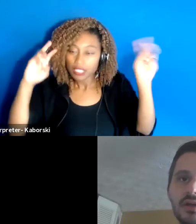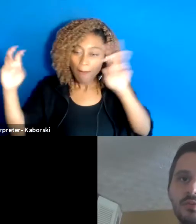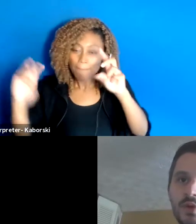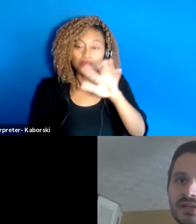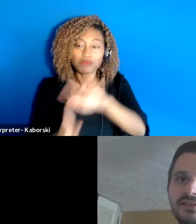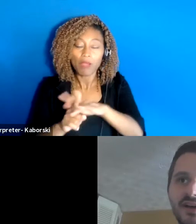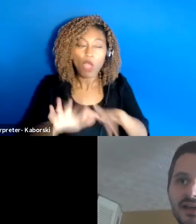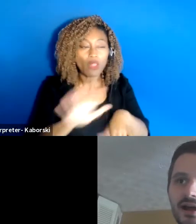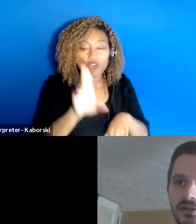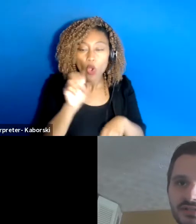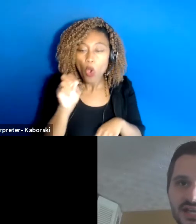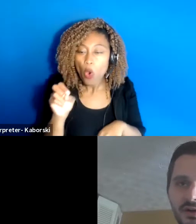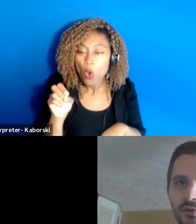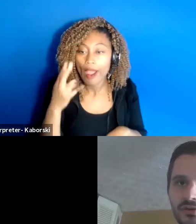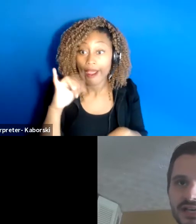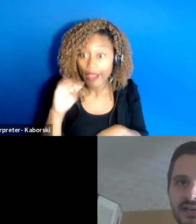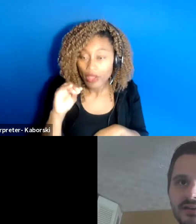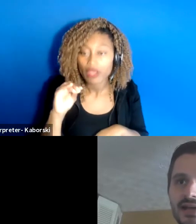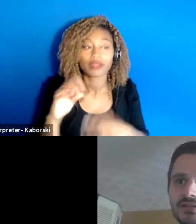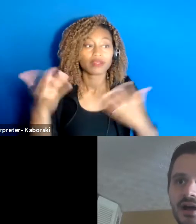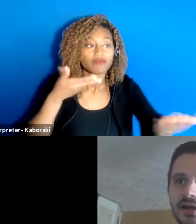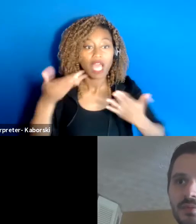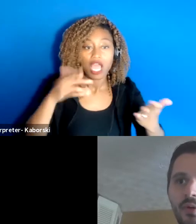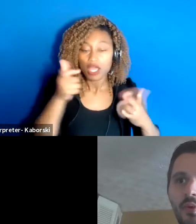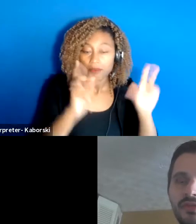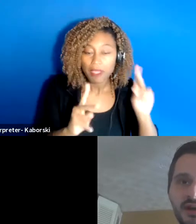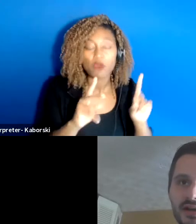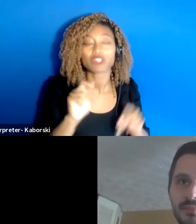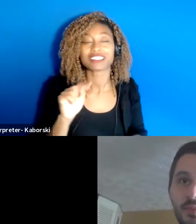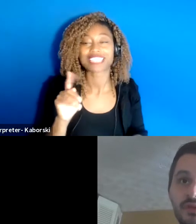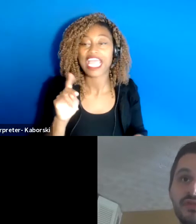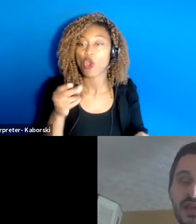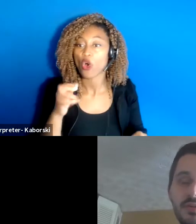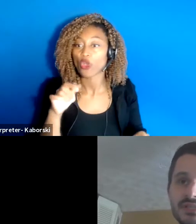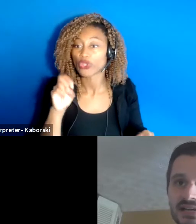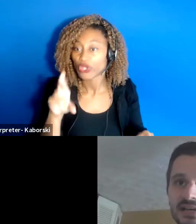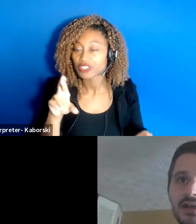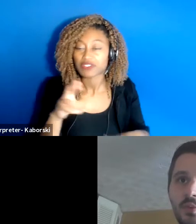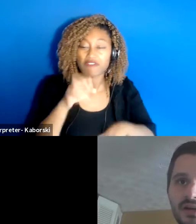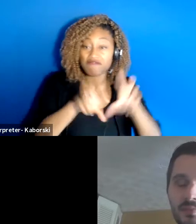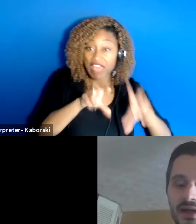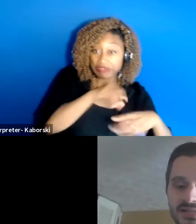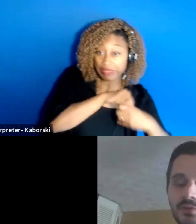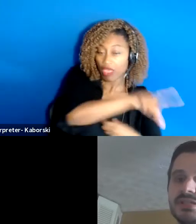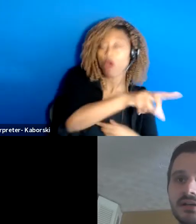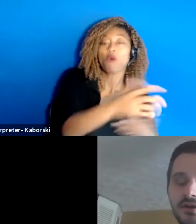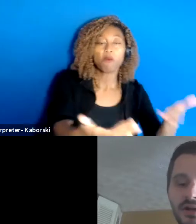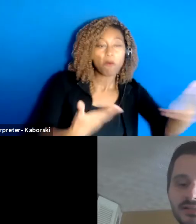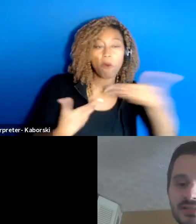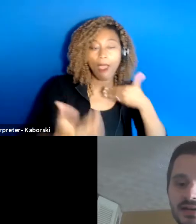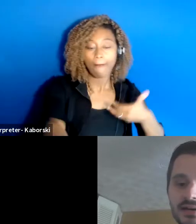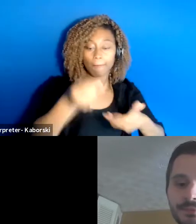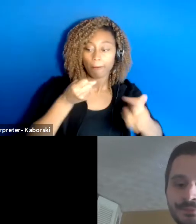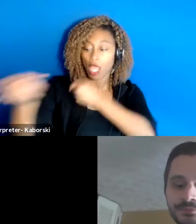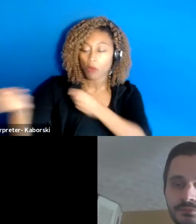Ohio, really inviting other stakeholders in and talking about what they were seeing and what impacts they were seeing